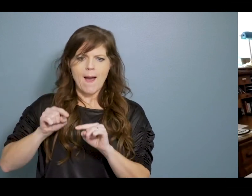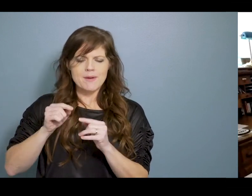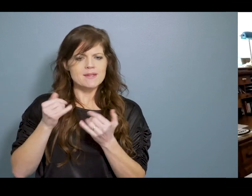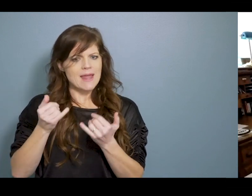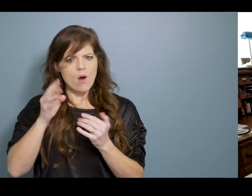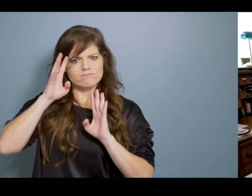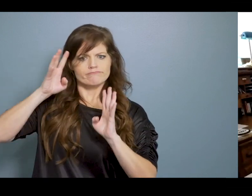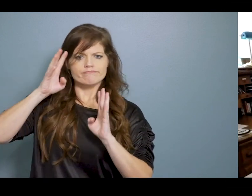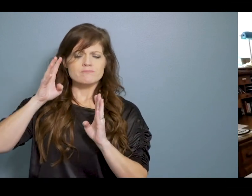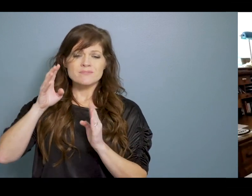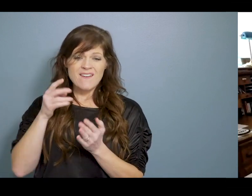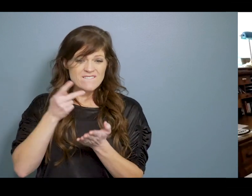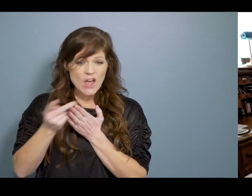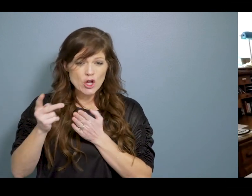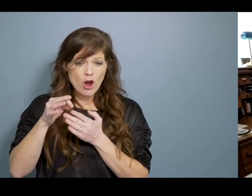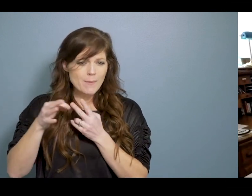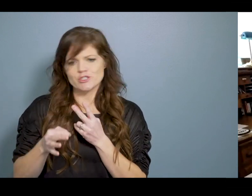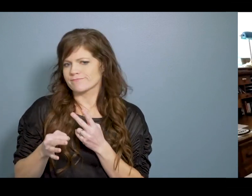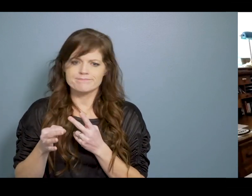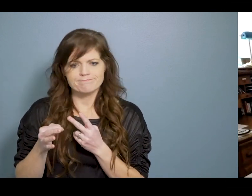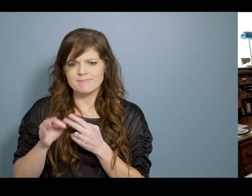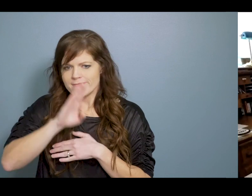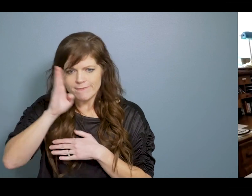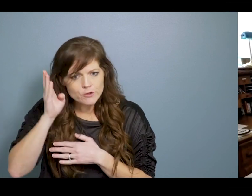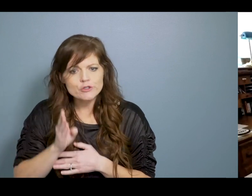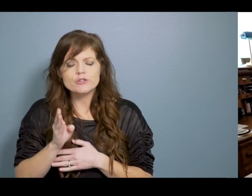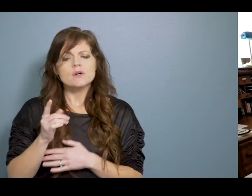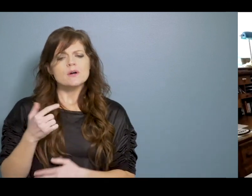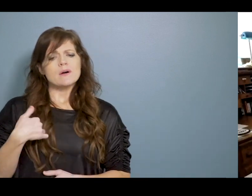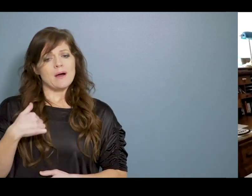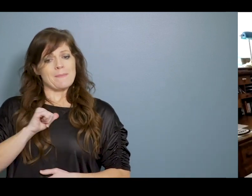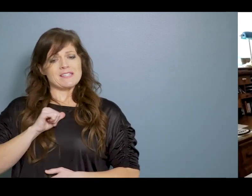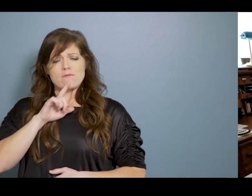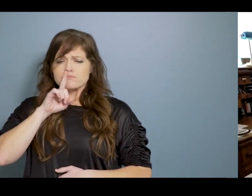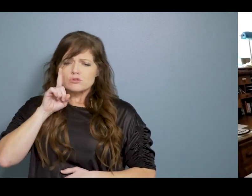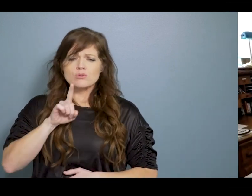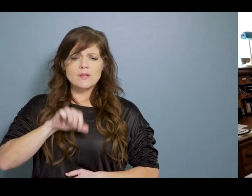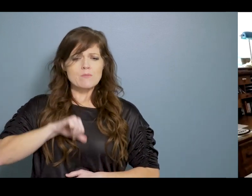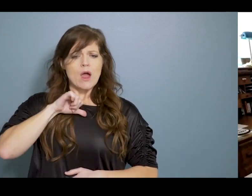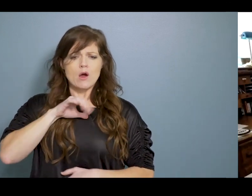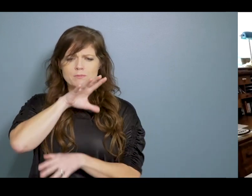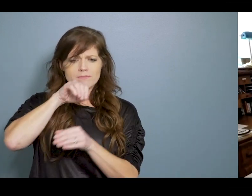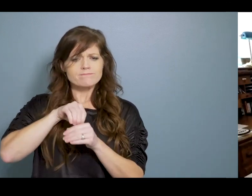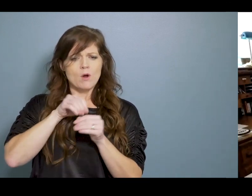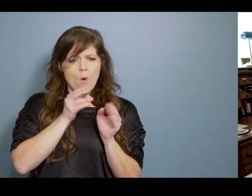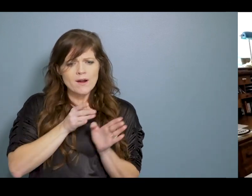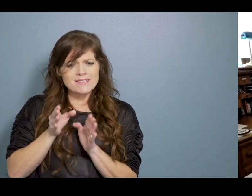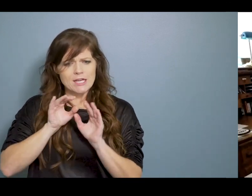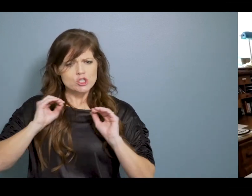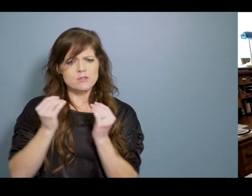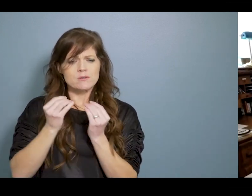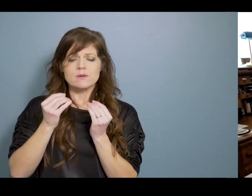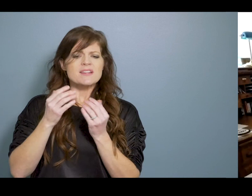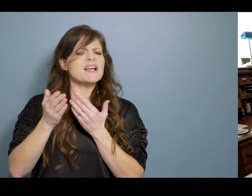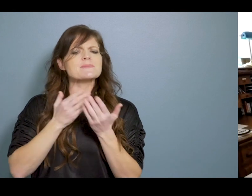Failure has never been an option for CWI. I'm so proud to be a part of an organization and a team where it doesn't matter what they throw at